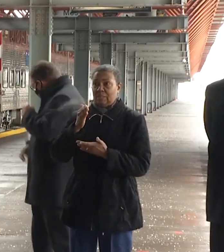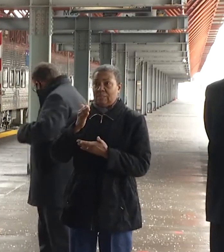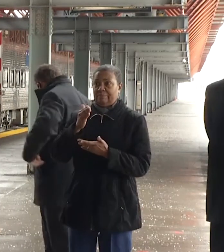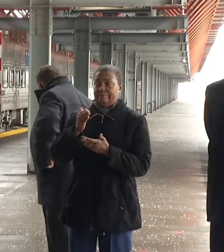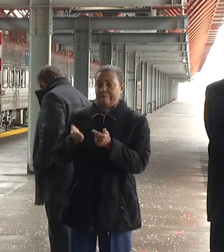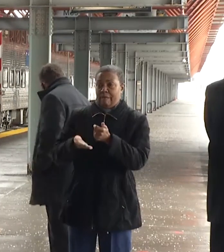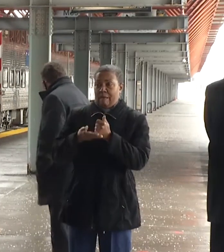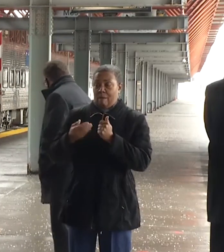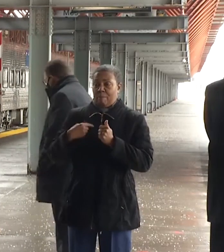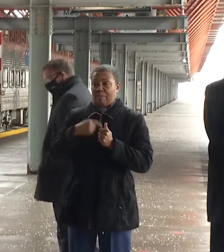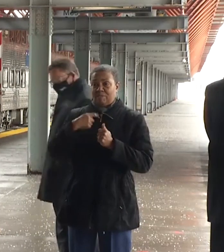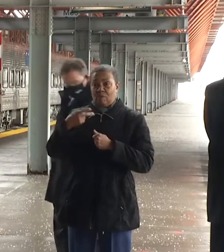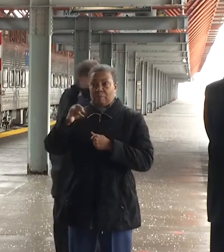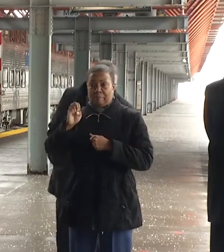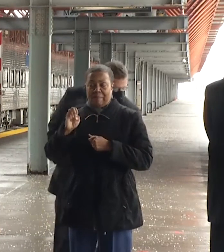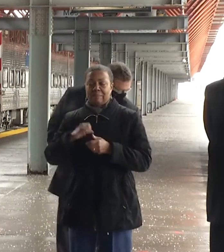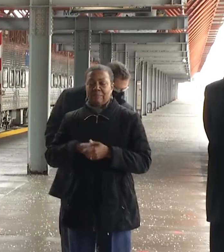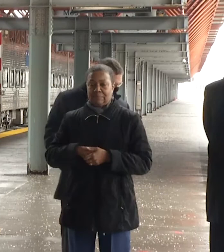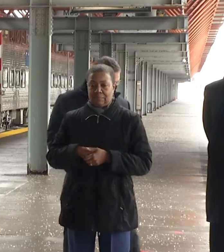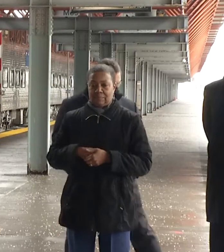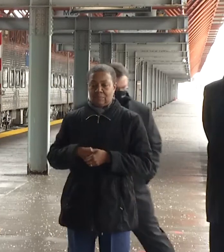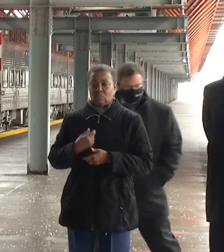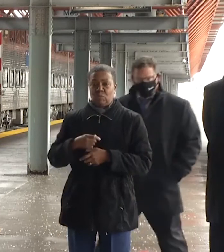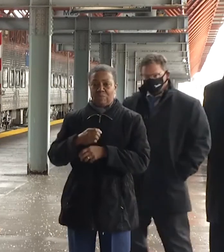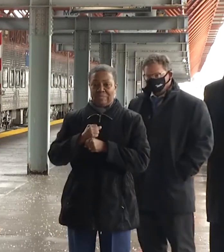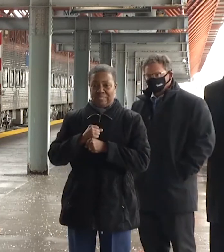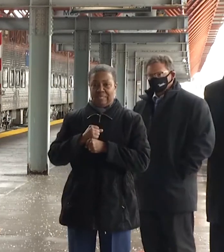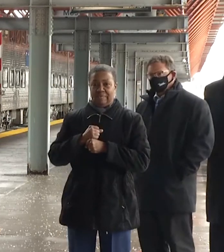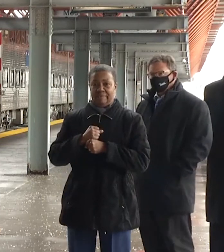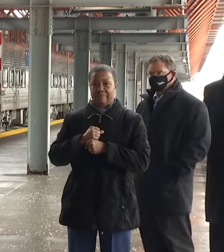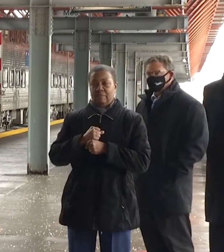news for Pace. We received